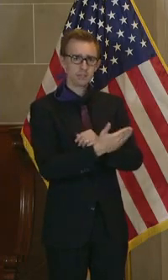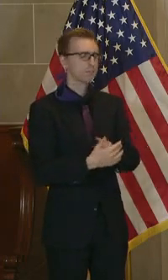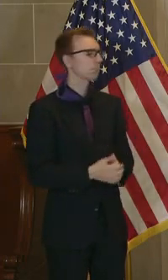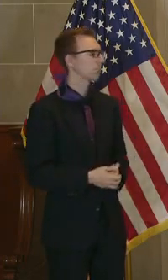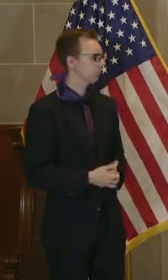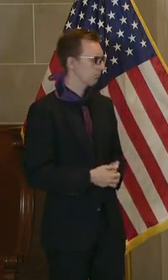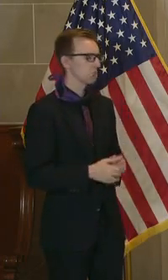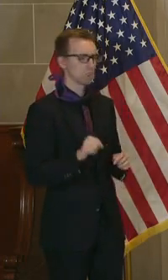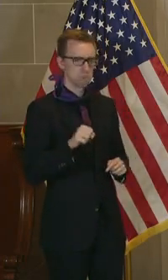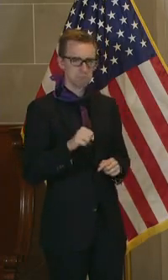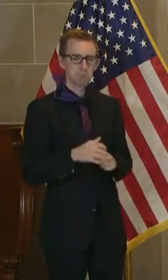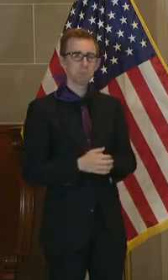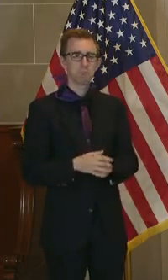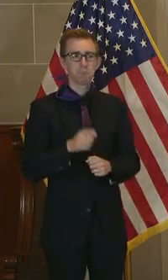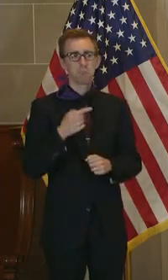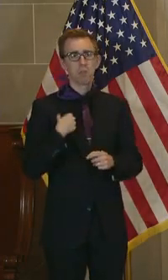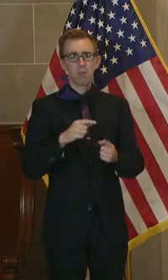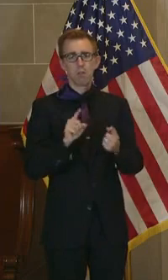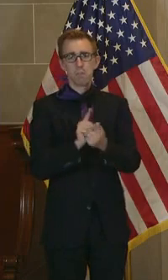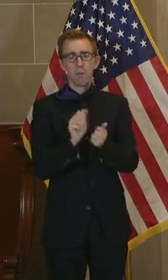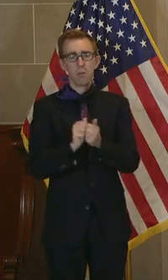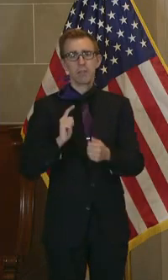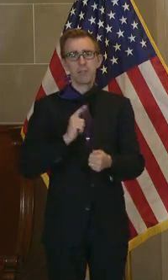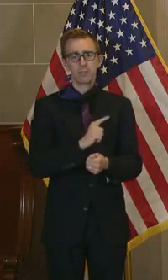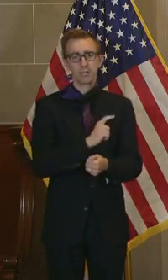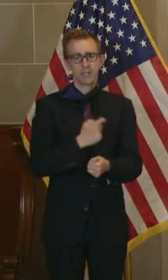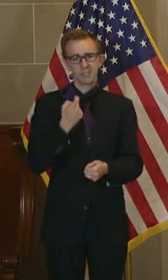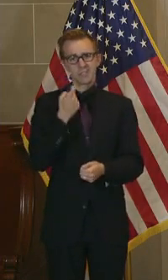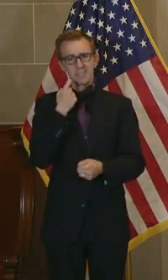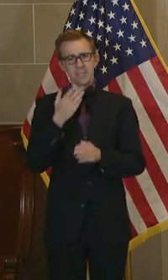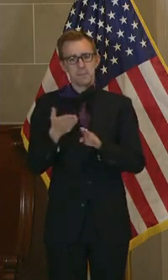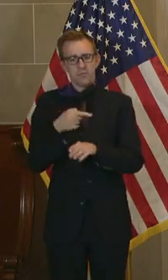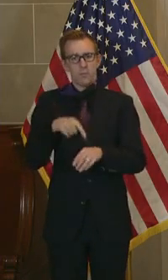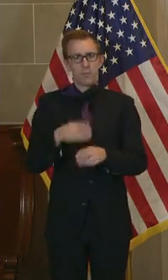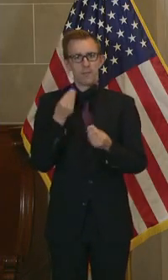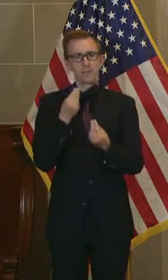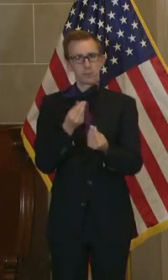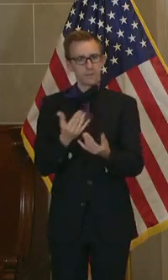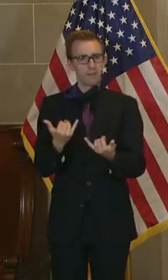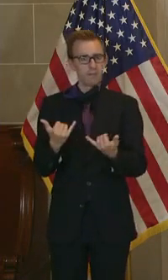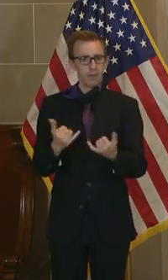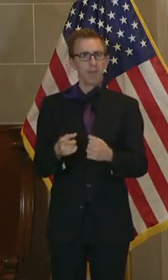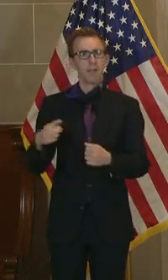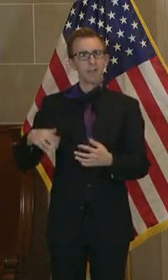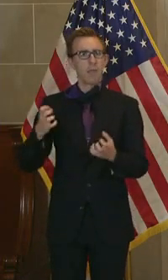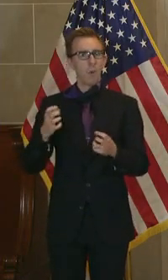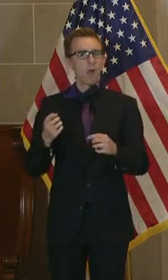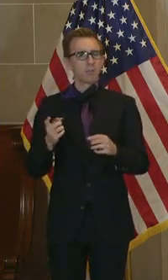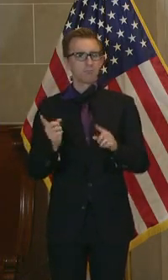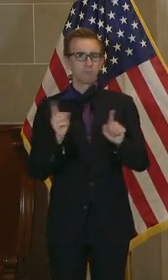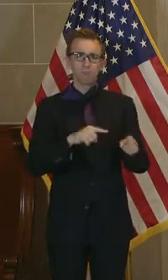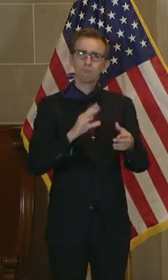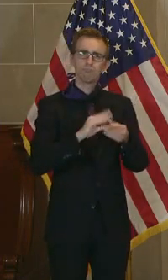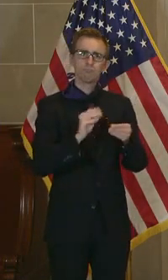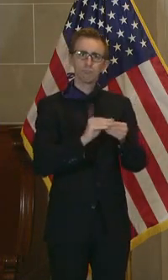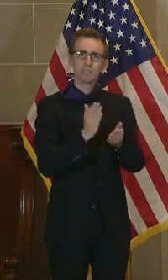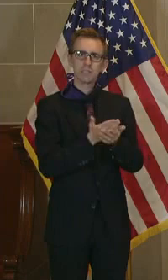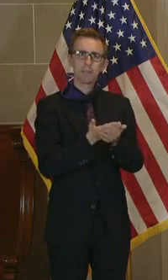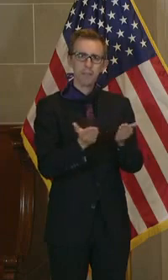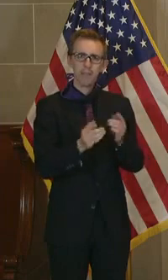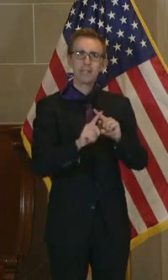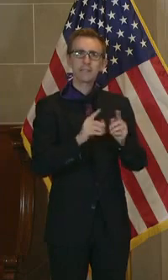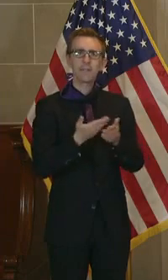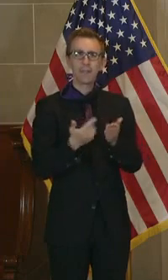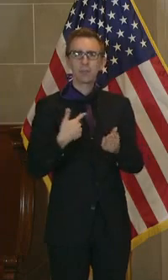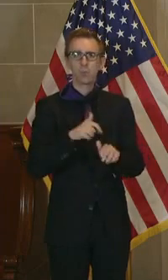Yeah, matter of fact, I met with some legislators just before this briefing today a little bit. They wanted to come in and talk about some things, about looking at different things we